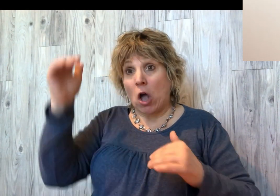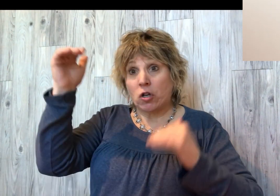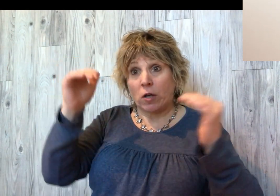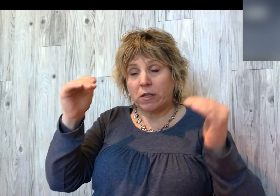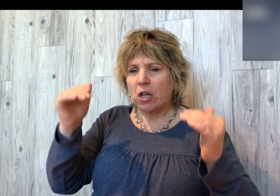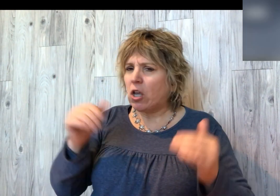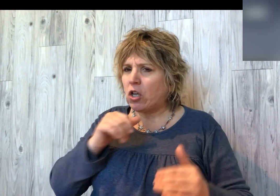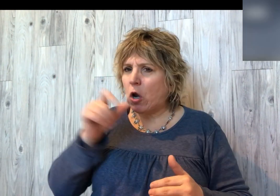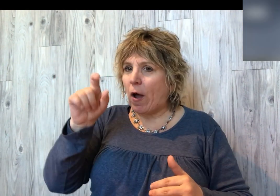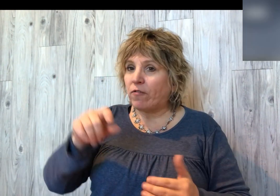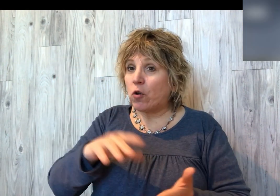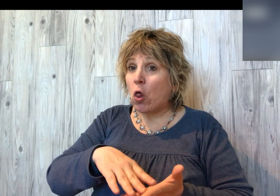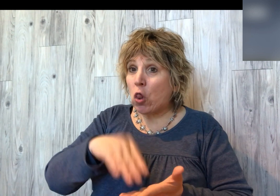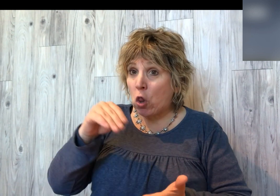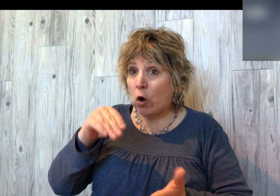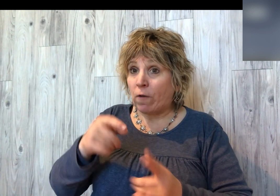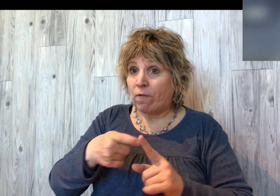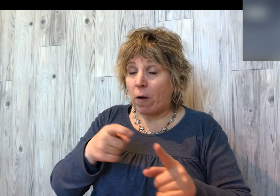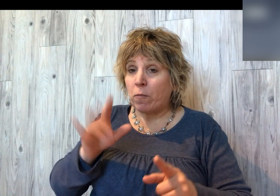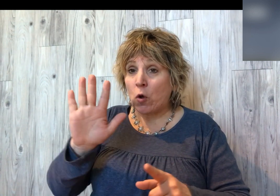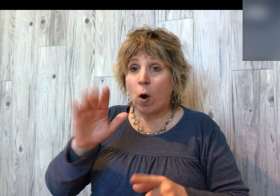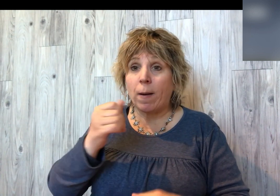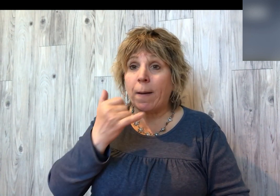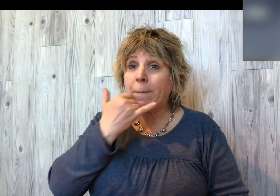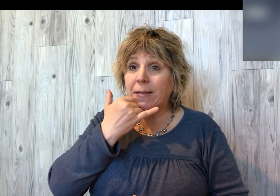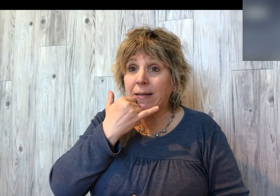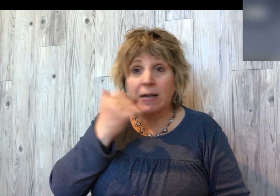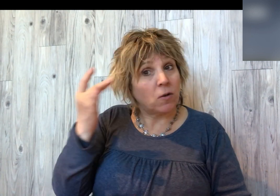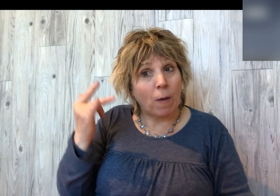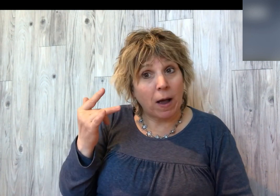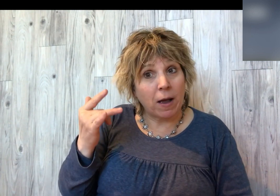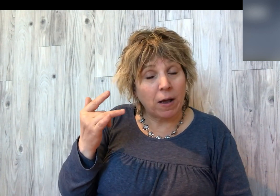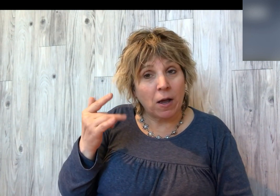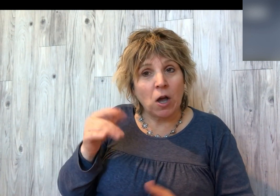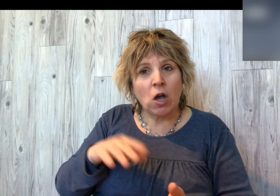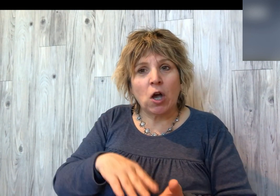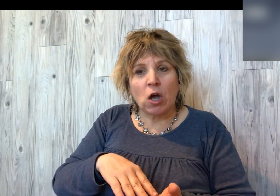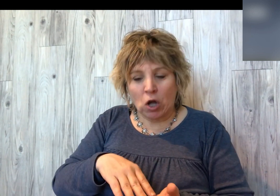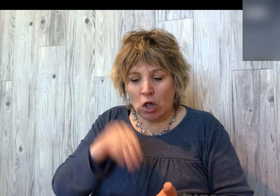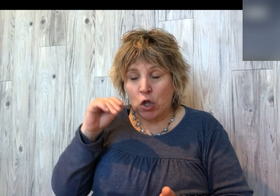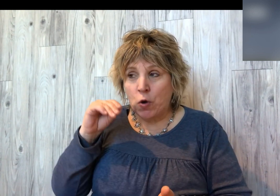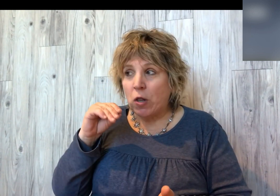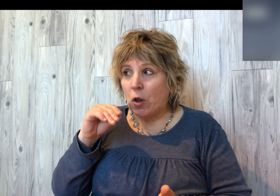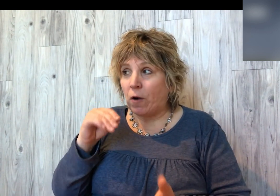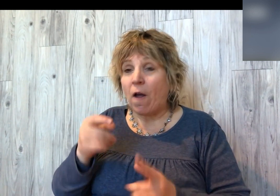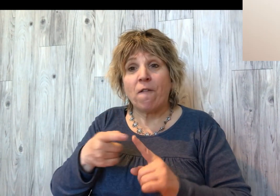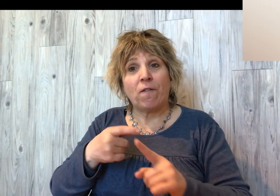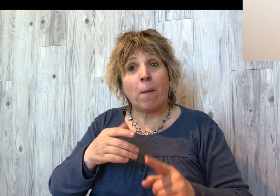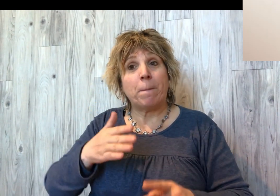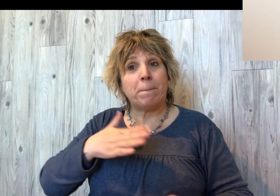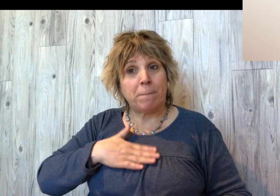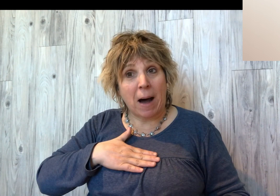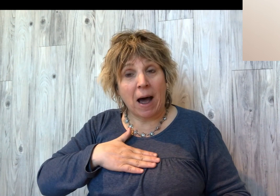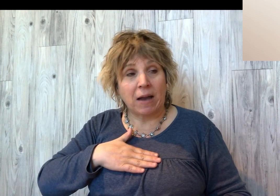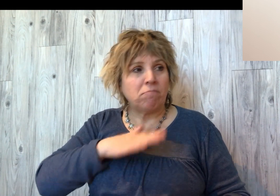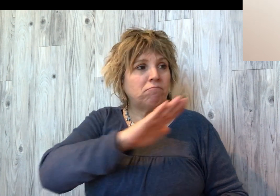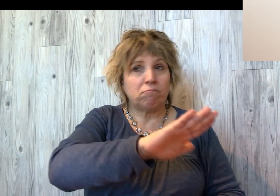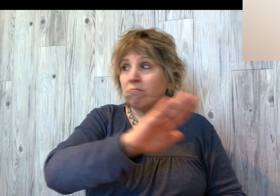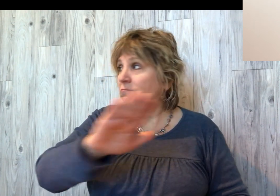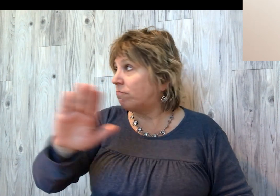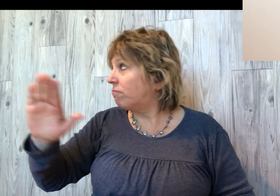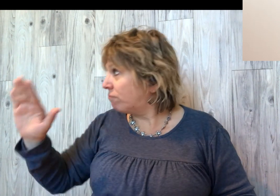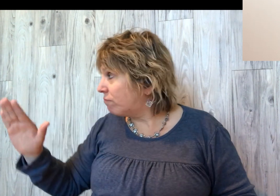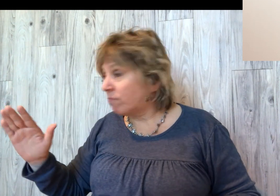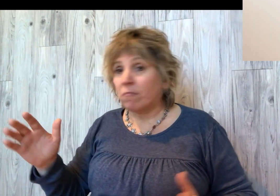to me. You don't have to learn from your mistakes. You know why? You can learn from ours. You can listen